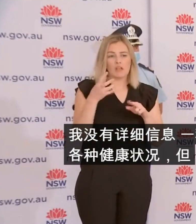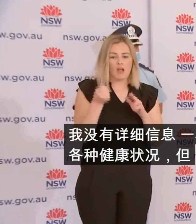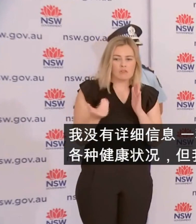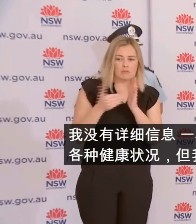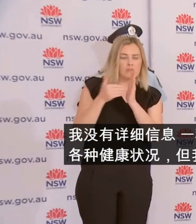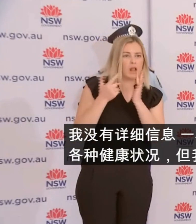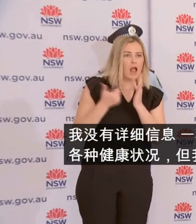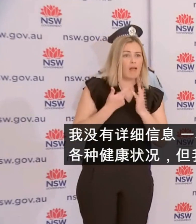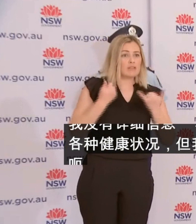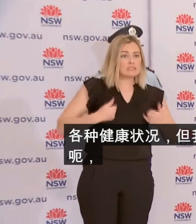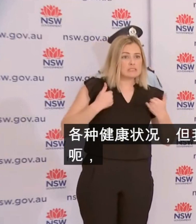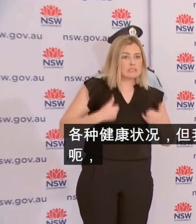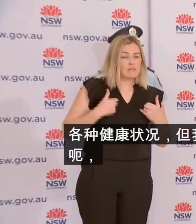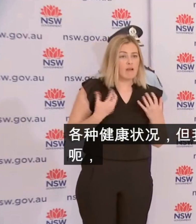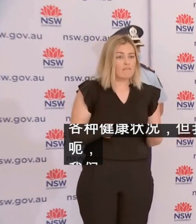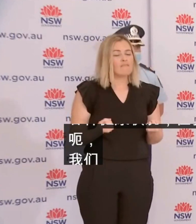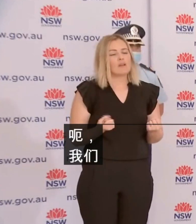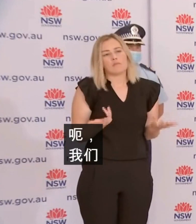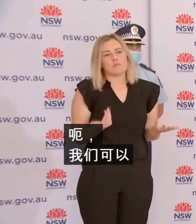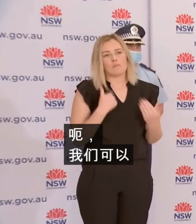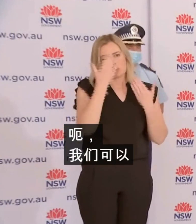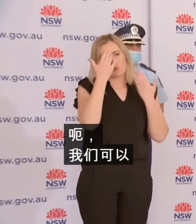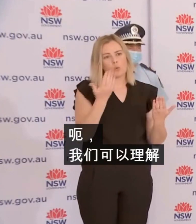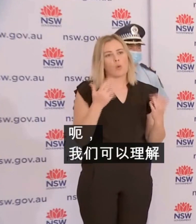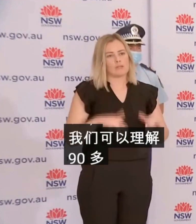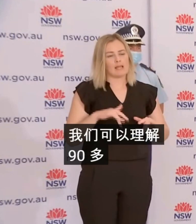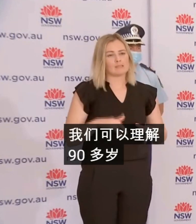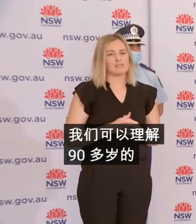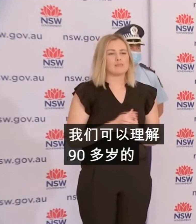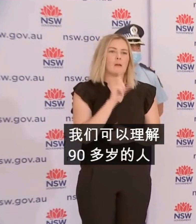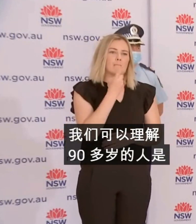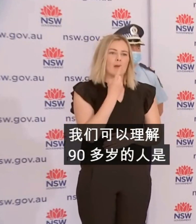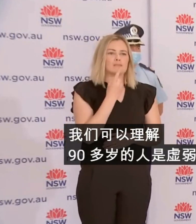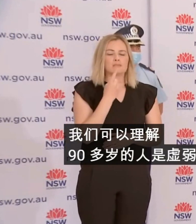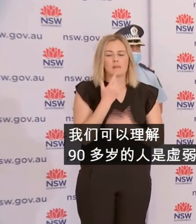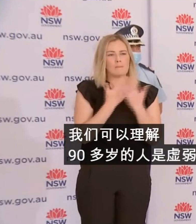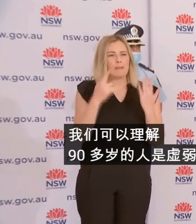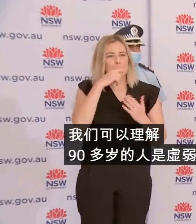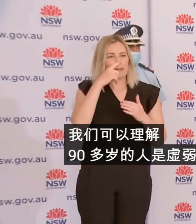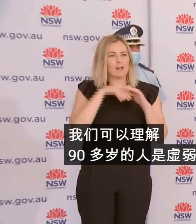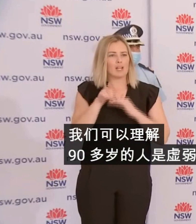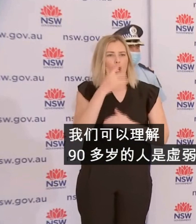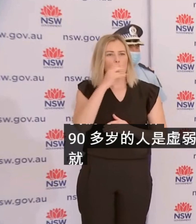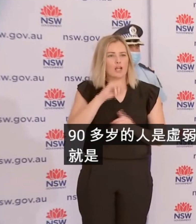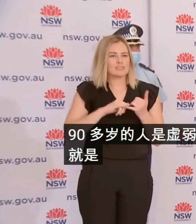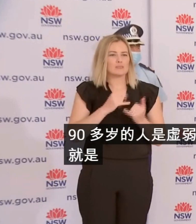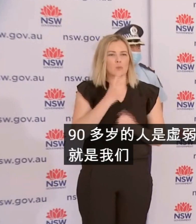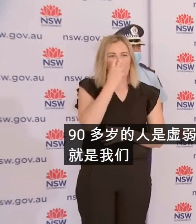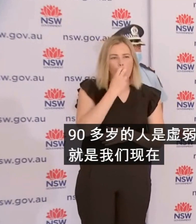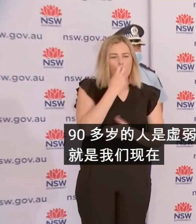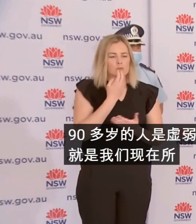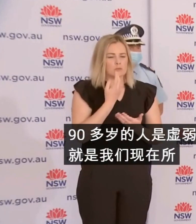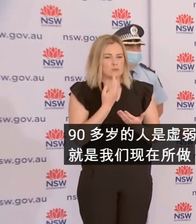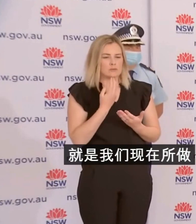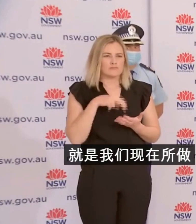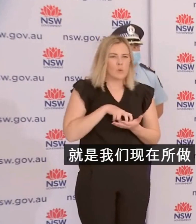but I think we can understand that people in their 90s are frail and vulnerable, so that's what we do know at the